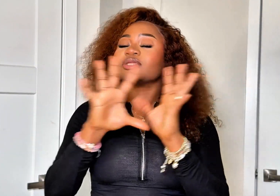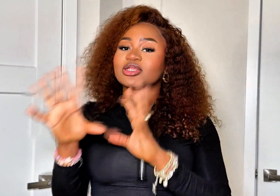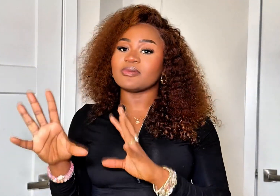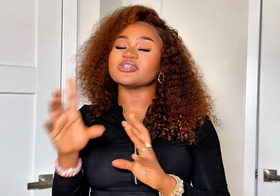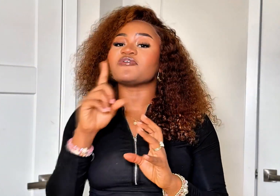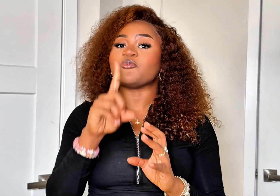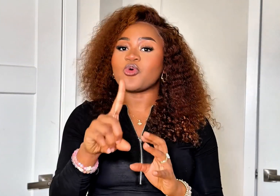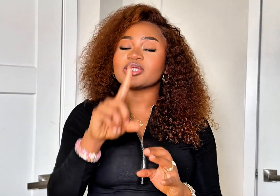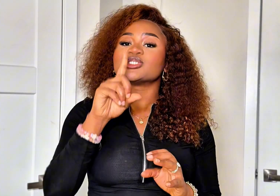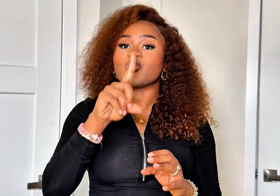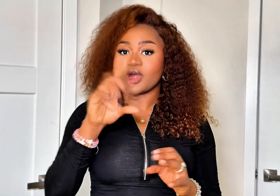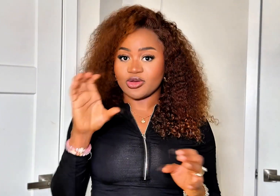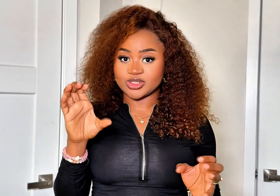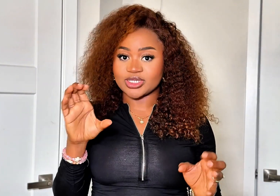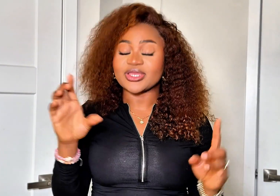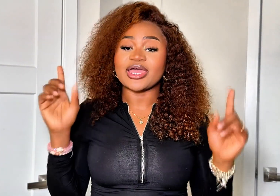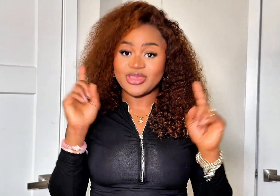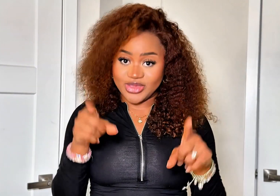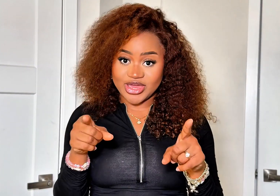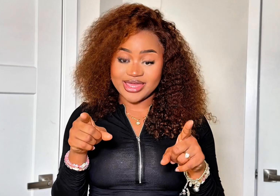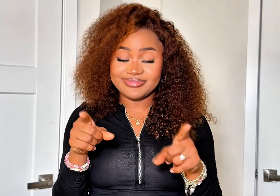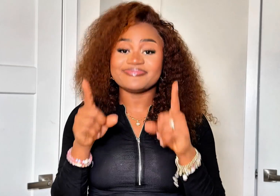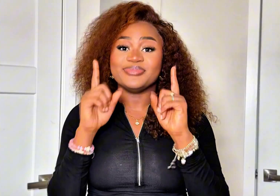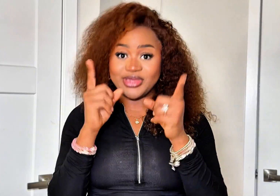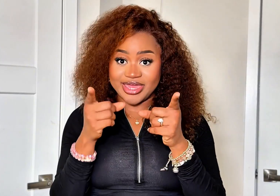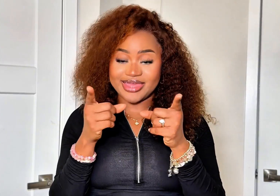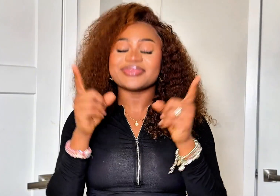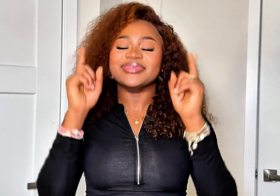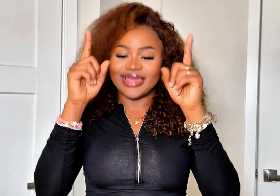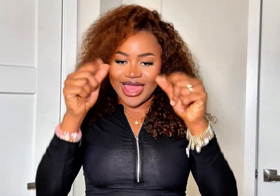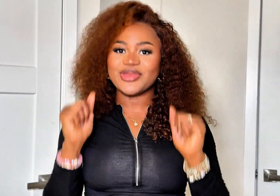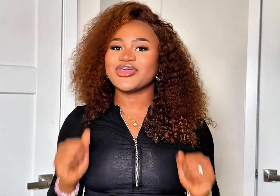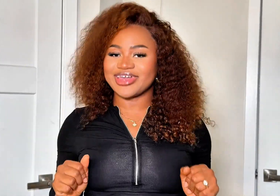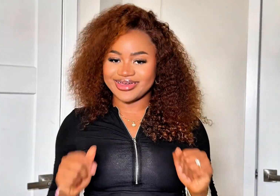all the numbers from 1 to 100. You good? You good? Yeah, I know you're good.